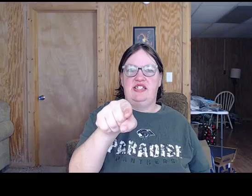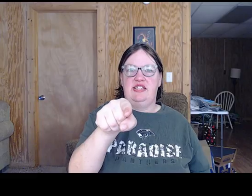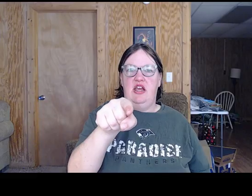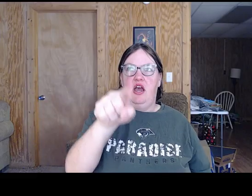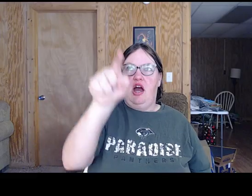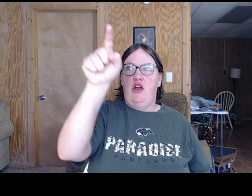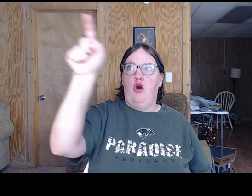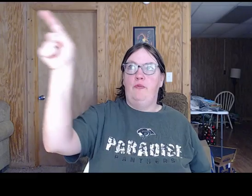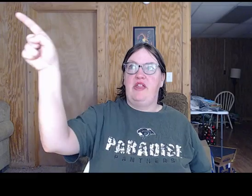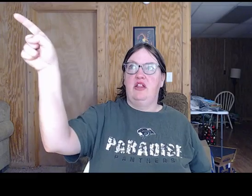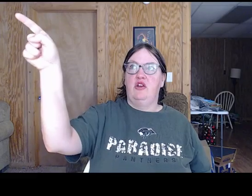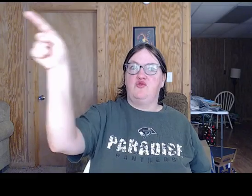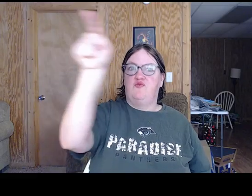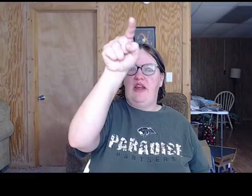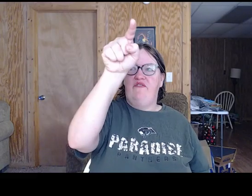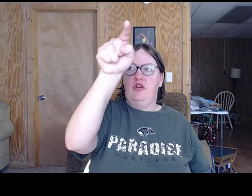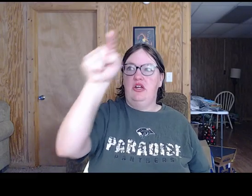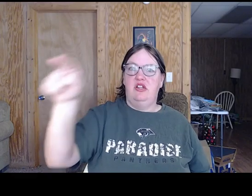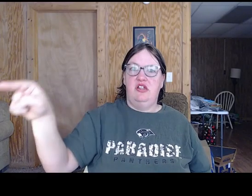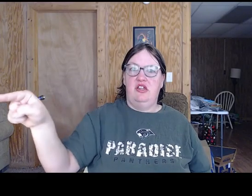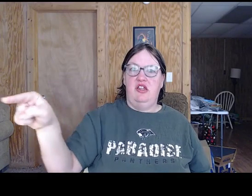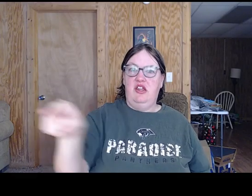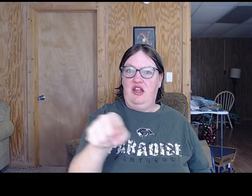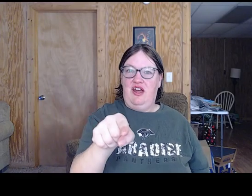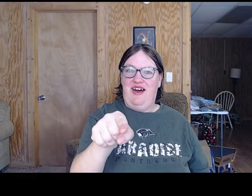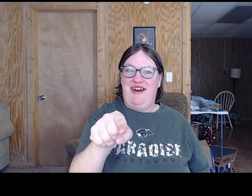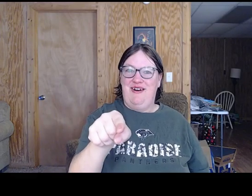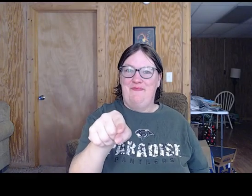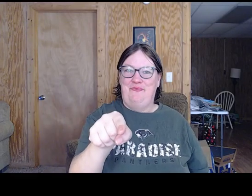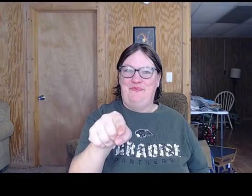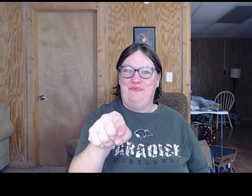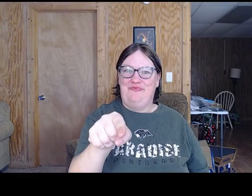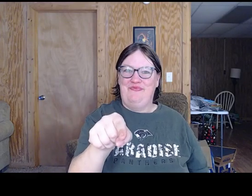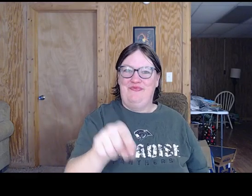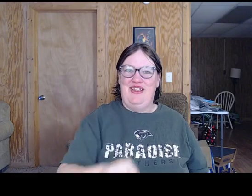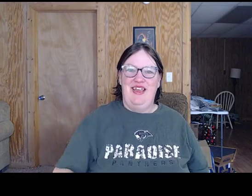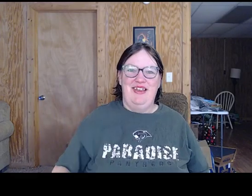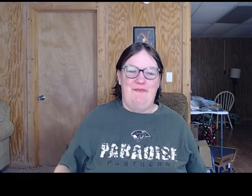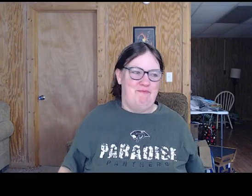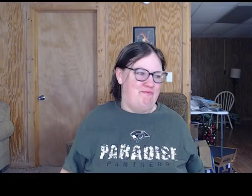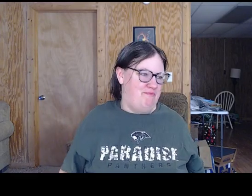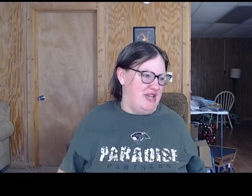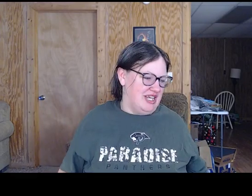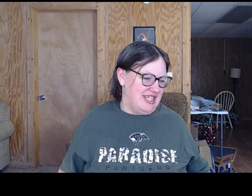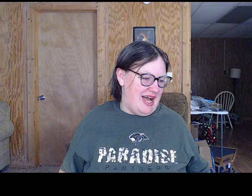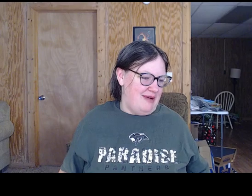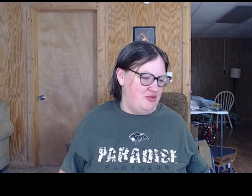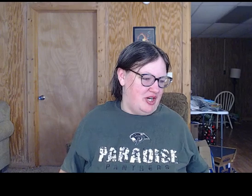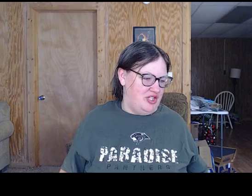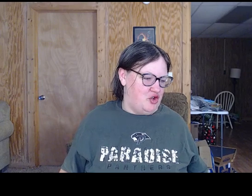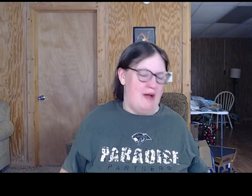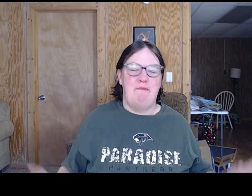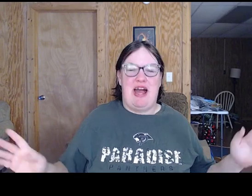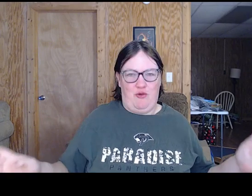I hope that looked right for y'all. because I'm trying to draw it